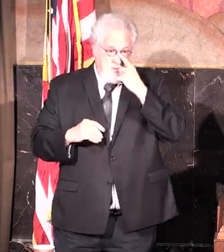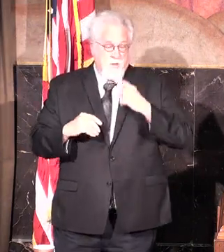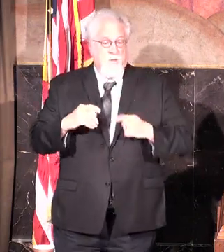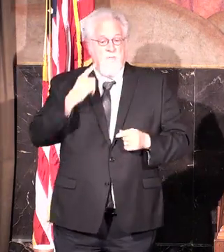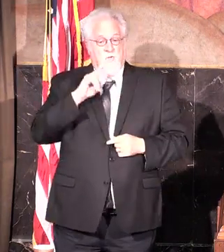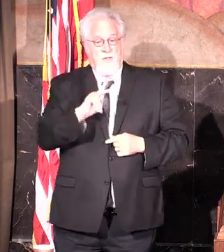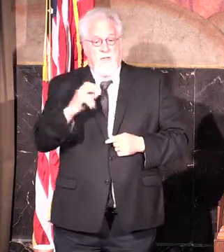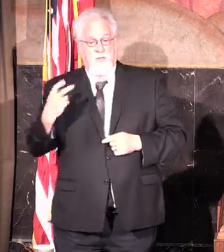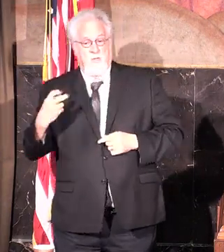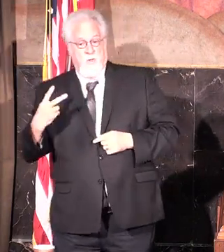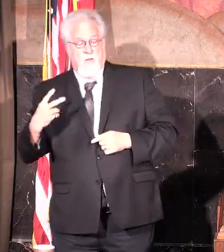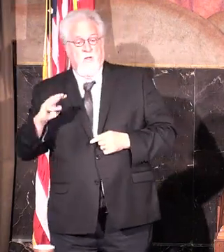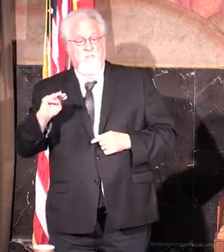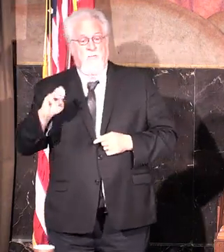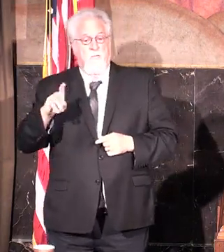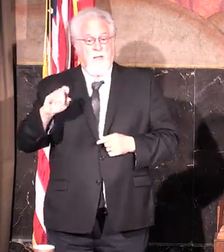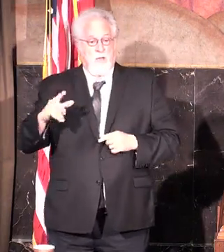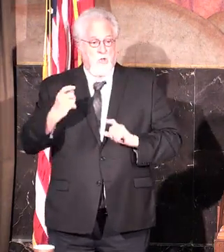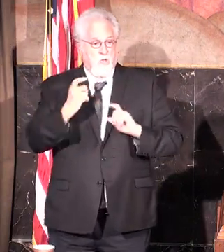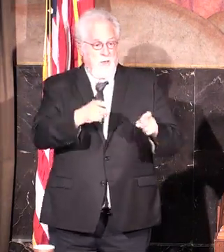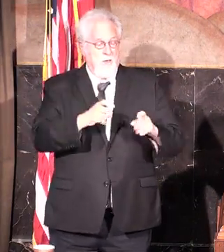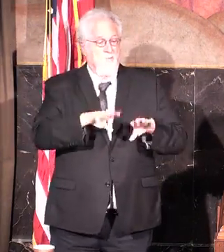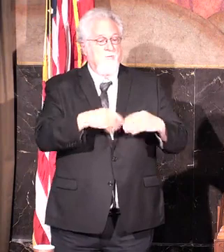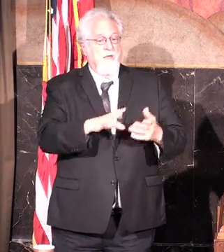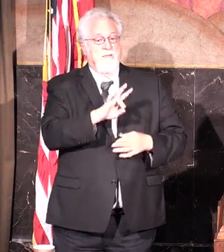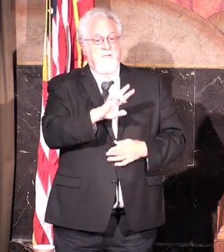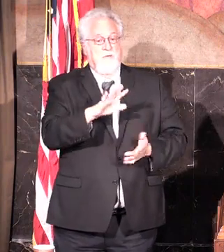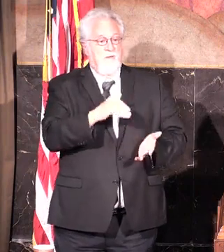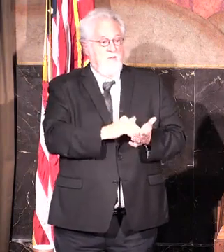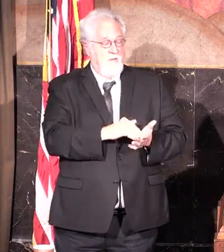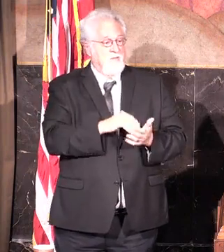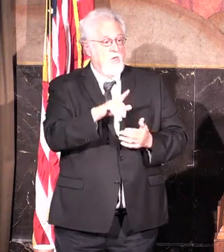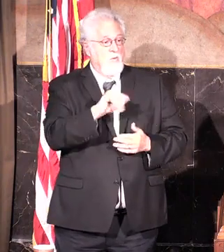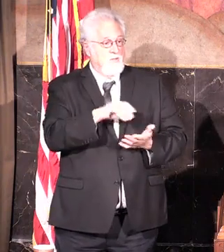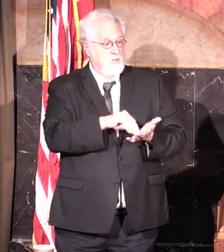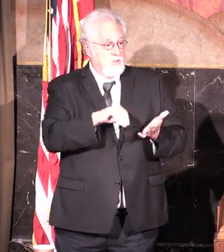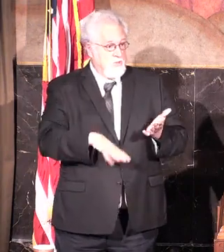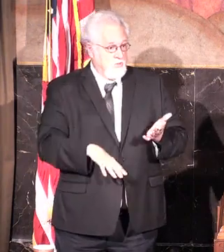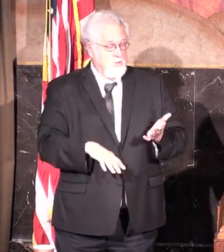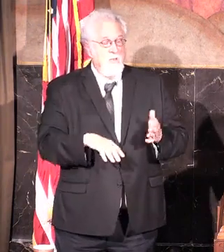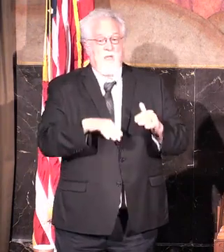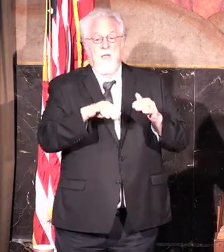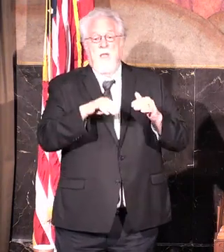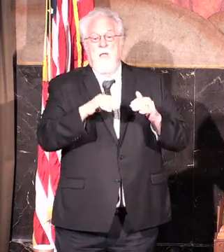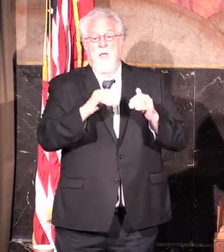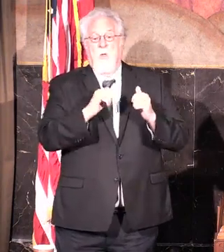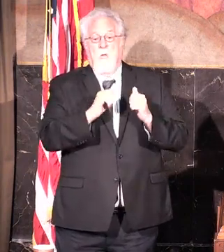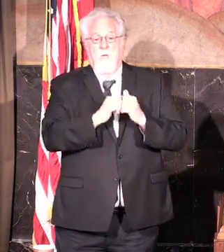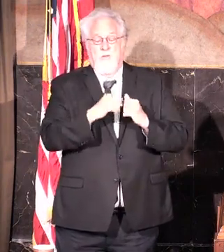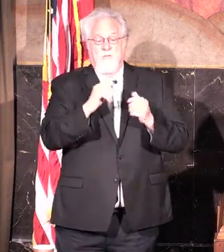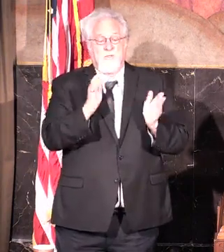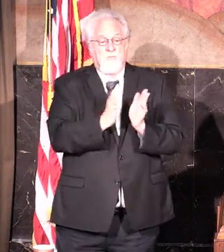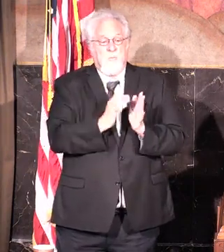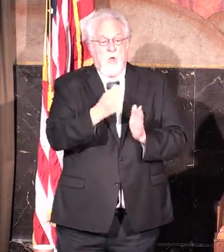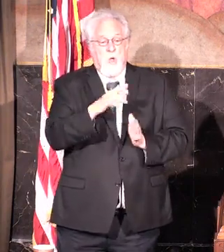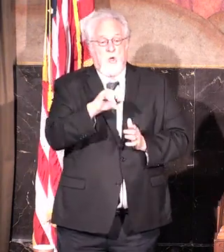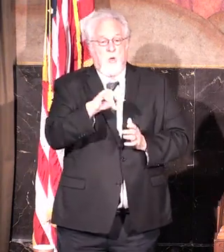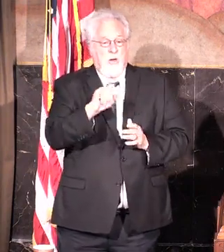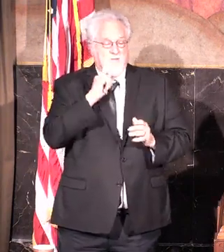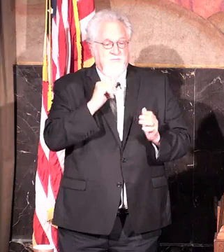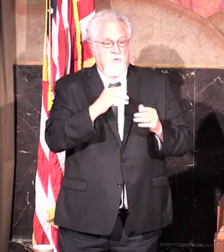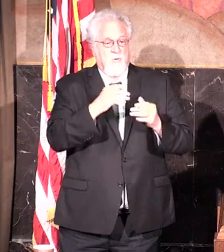K-12 Education Model Grant, which is going to provide over 75,000 Louisiana students access to micro grants for remote learning